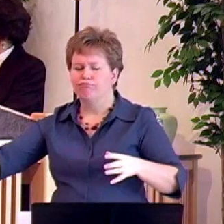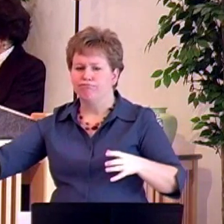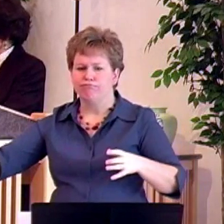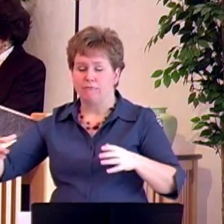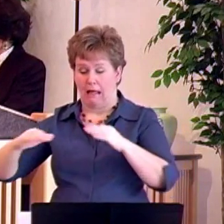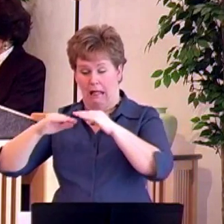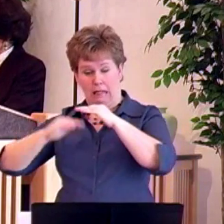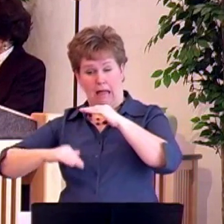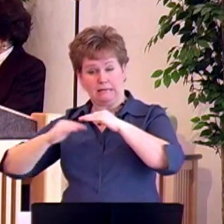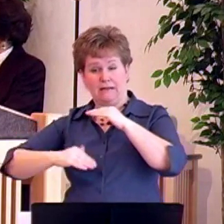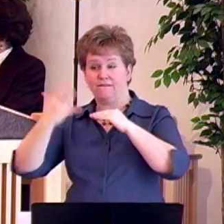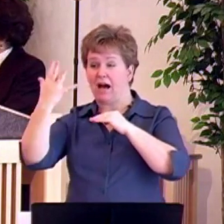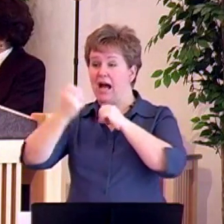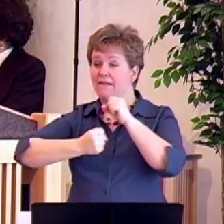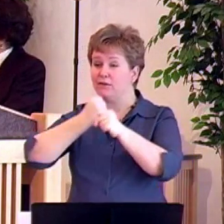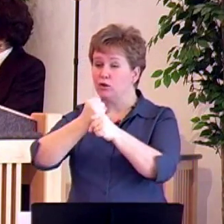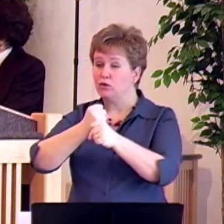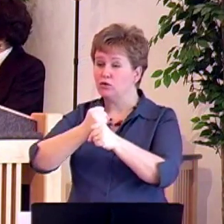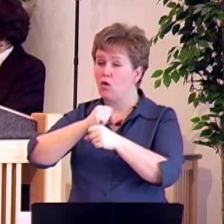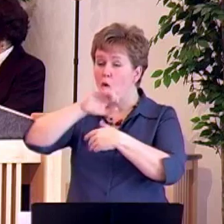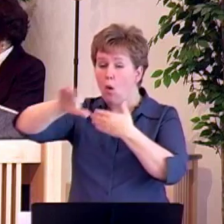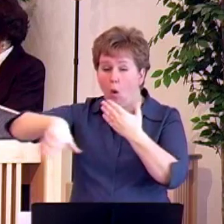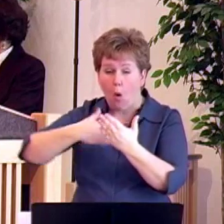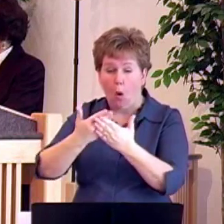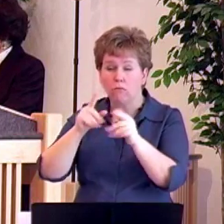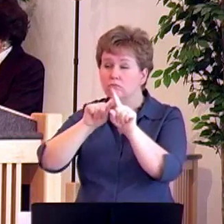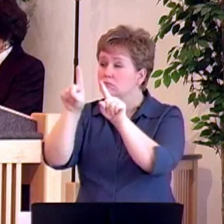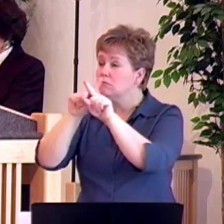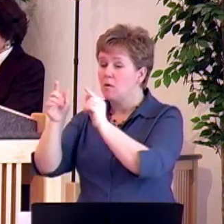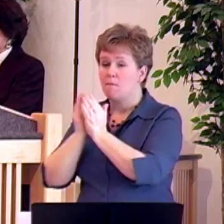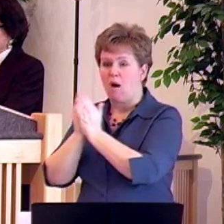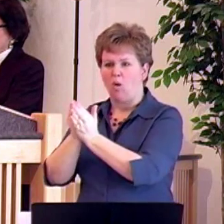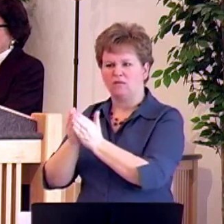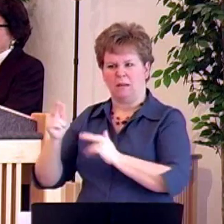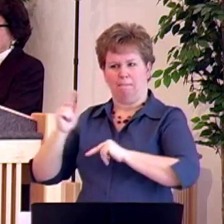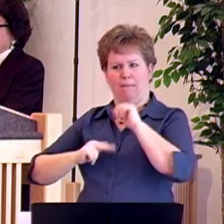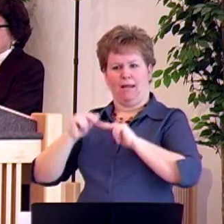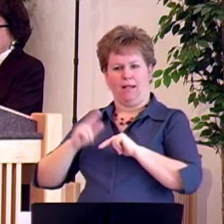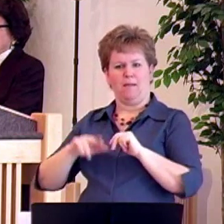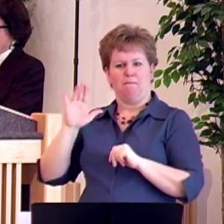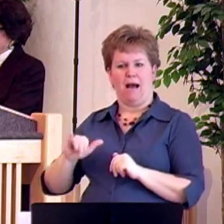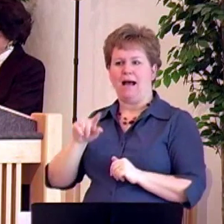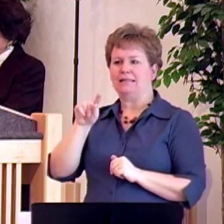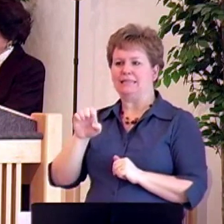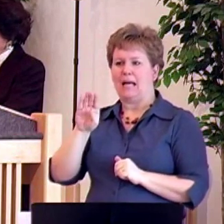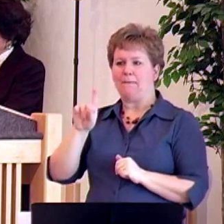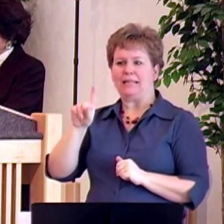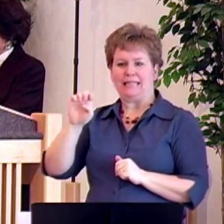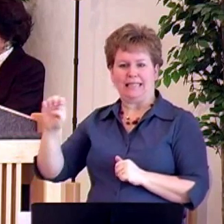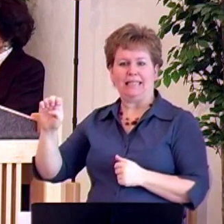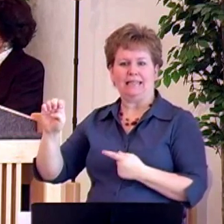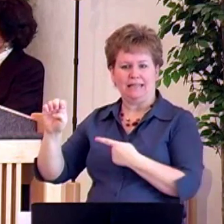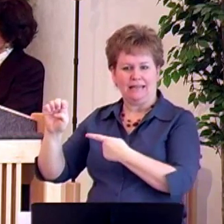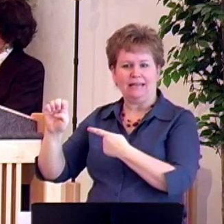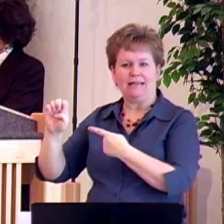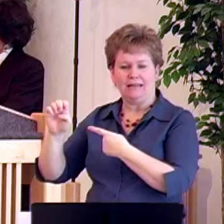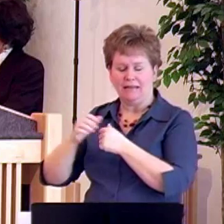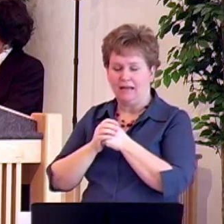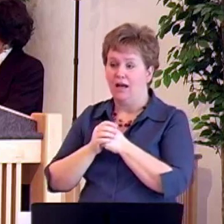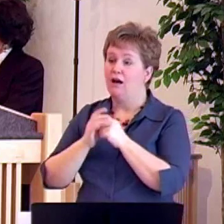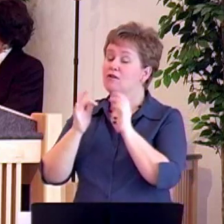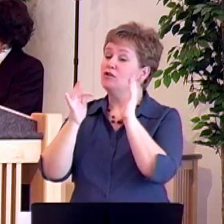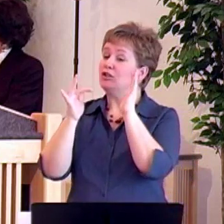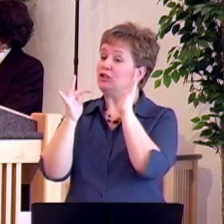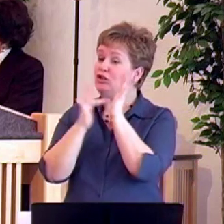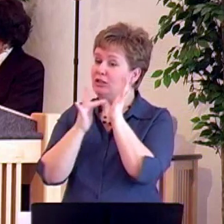than 5 years, practically all the craft on the lake were built in the shop of Zebedee at Capernaum.